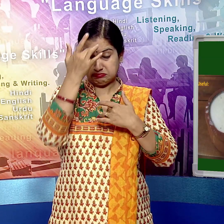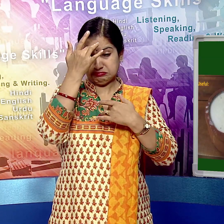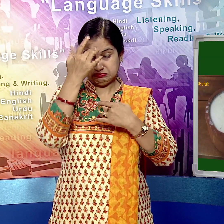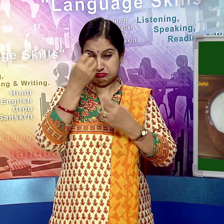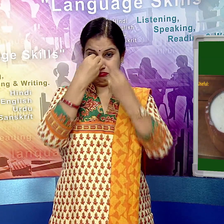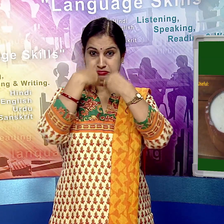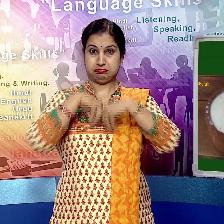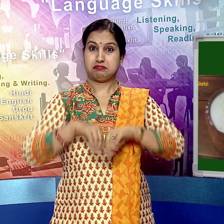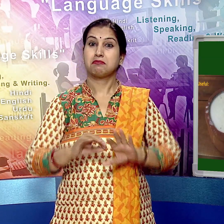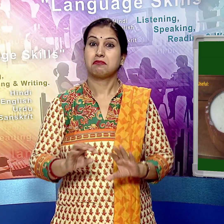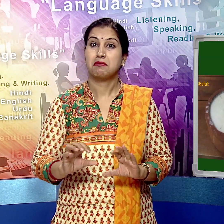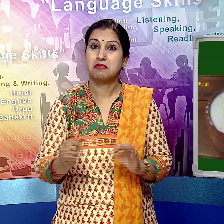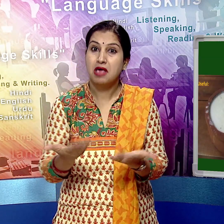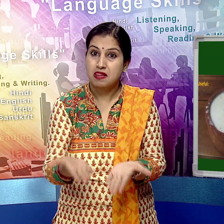for consumption.